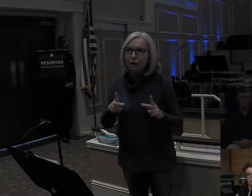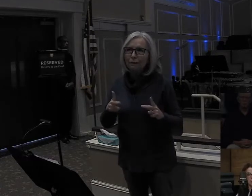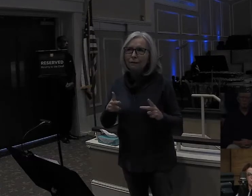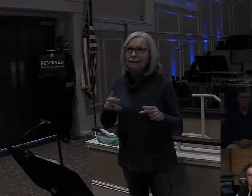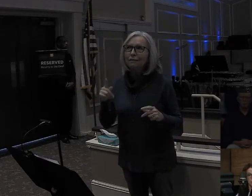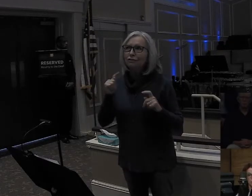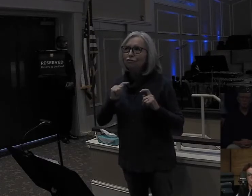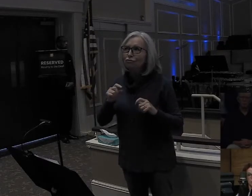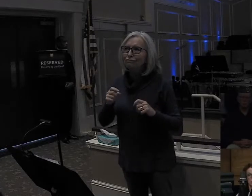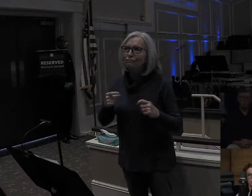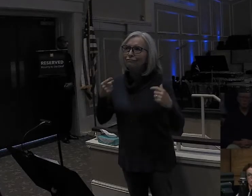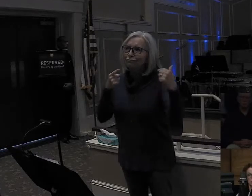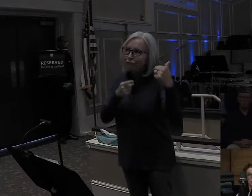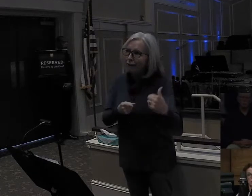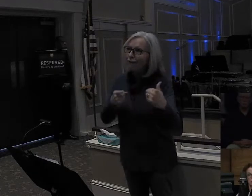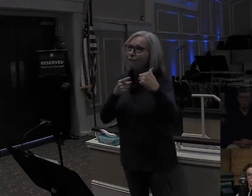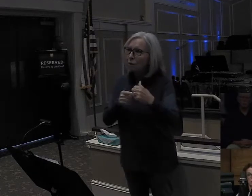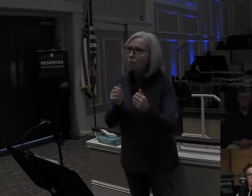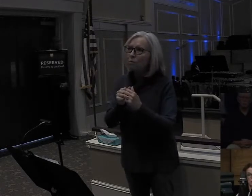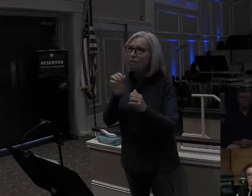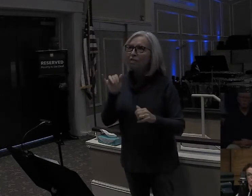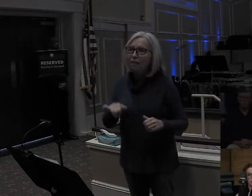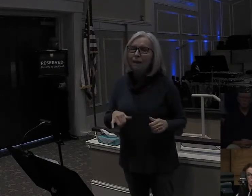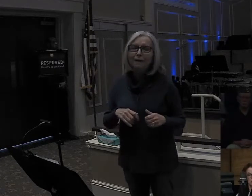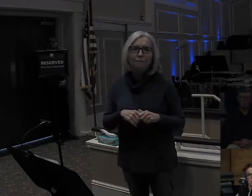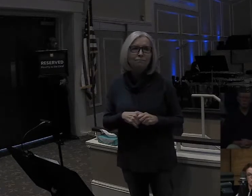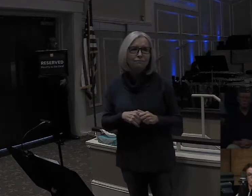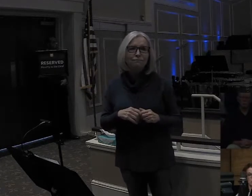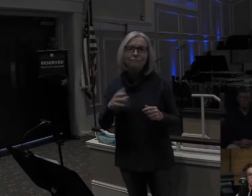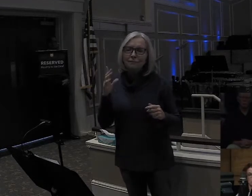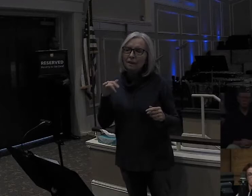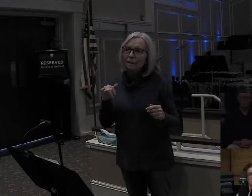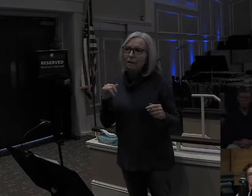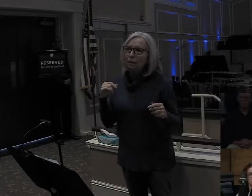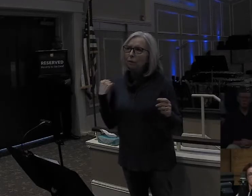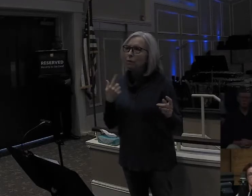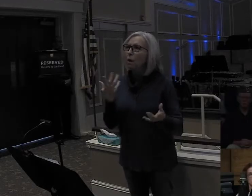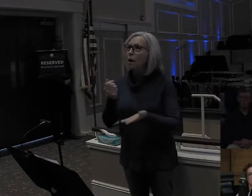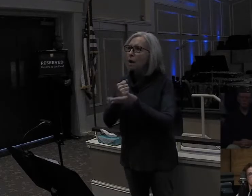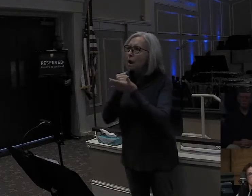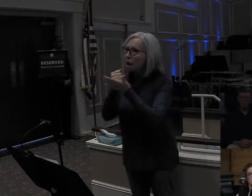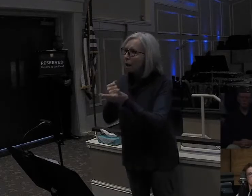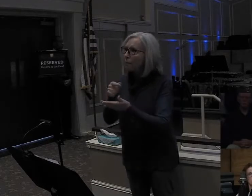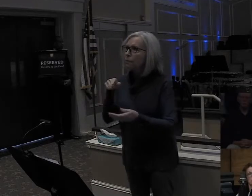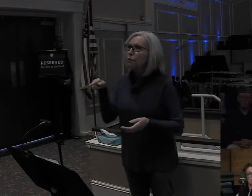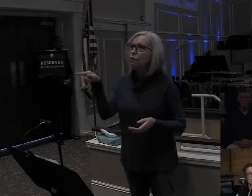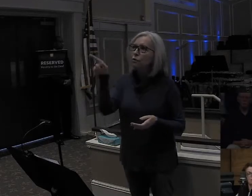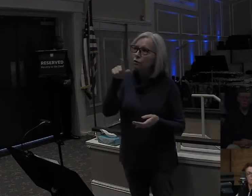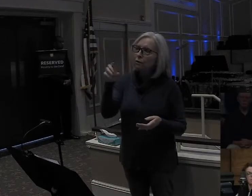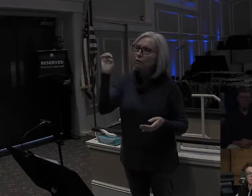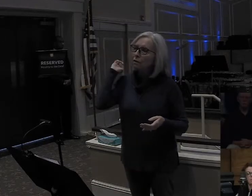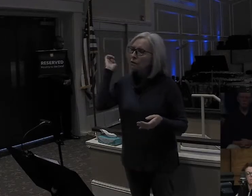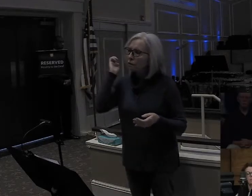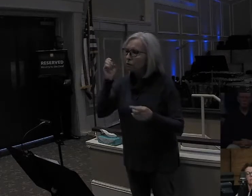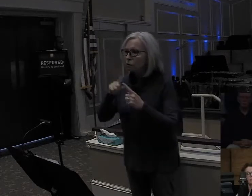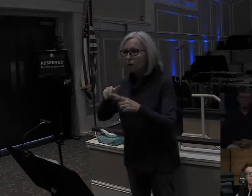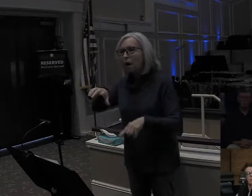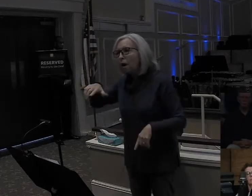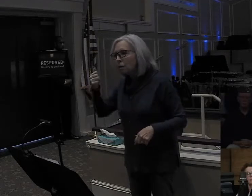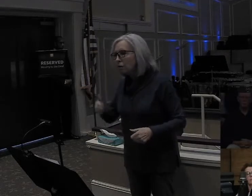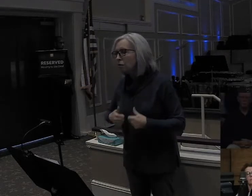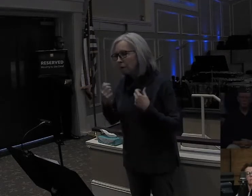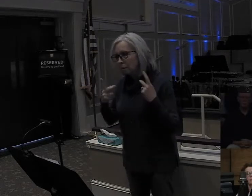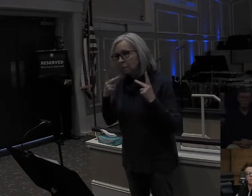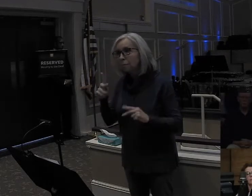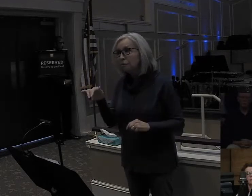what we want it to be is just a resource for your personal outreach. We want it to be an evangelism tool to where you can invite someone and then follow up yourself